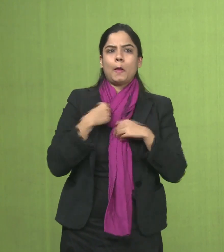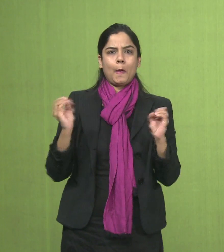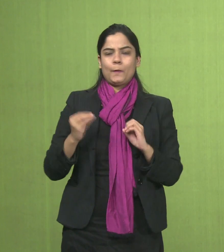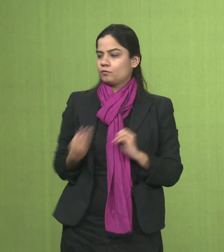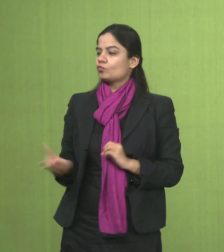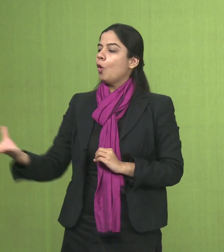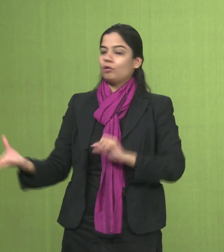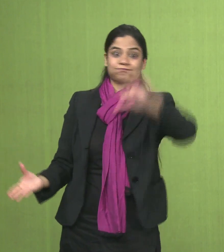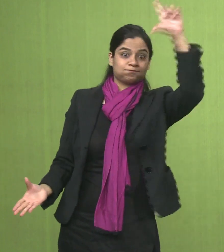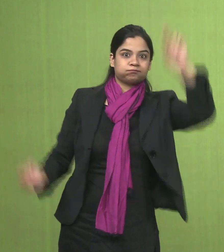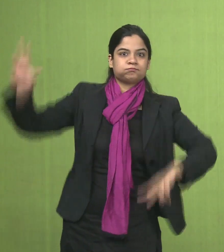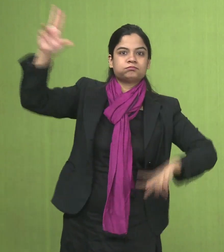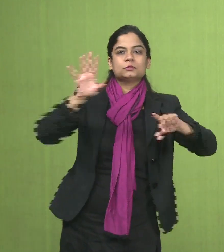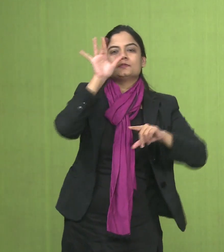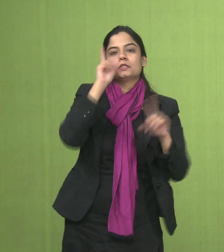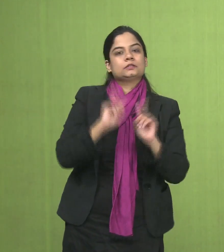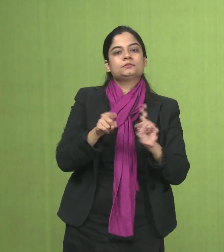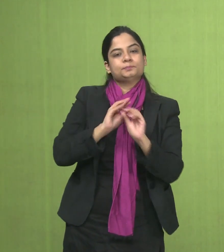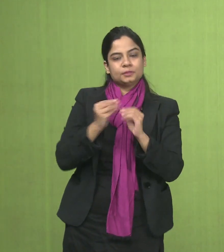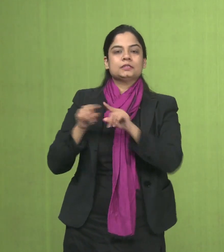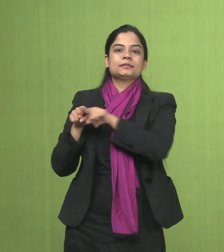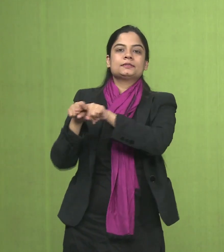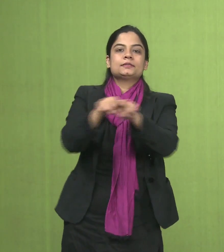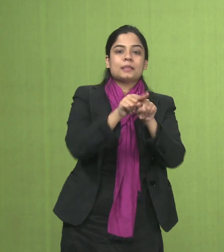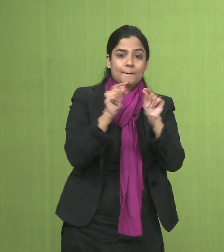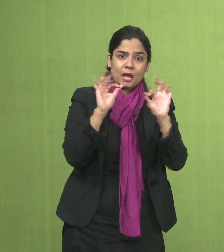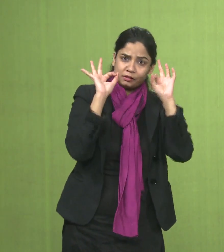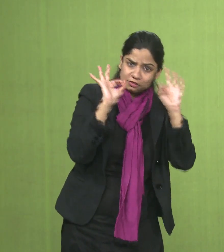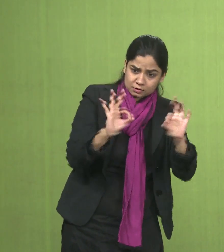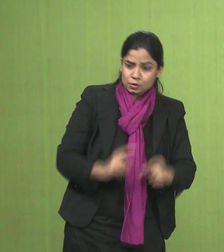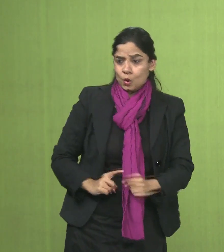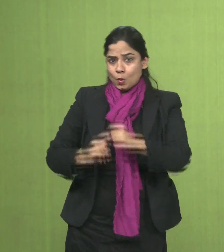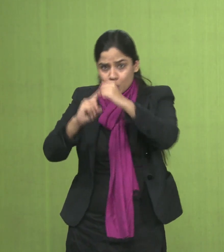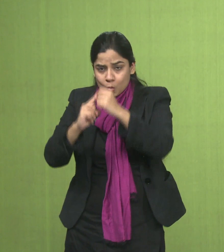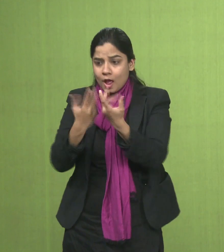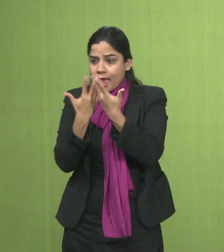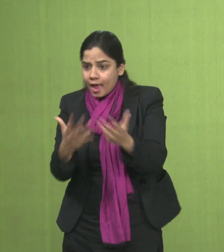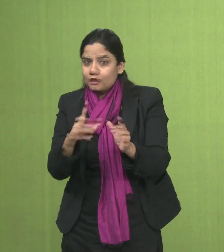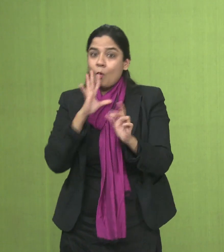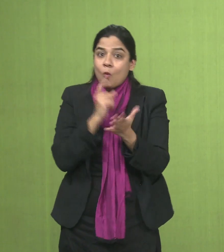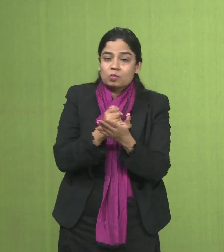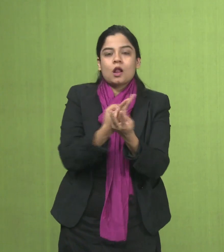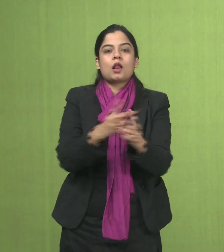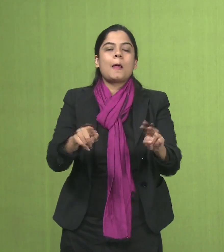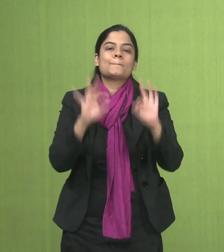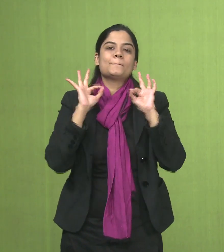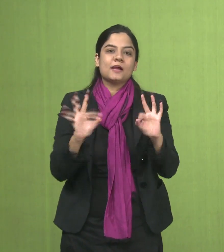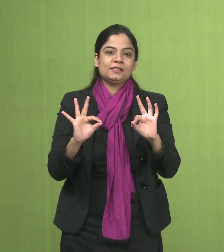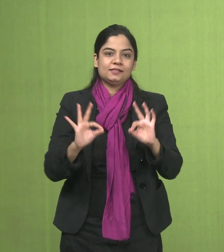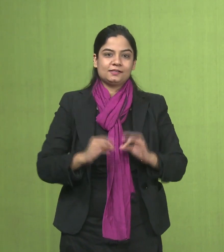It's better to be honest rather than going for any corrupt practices that are happening in the market. Respect the quality